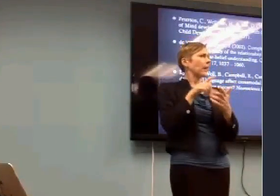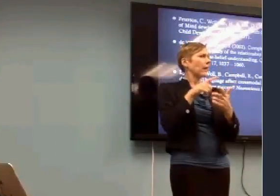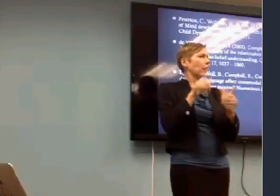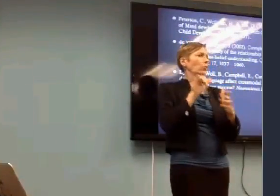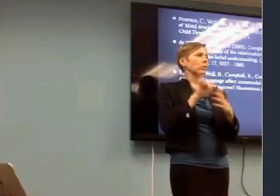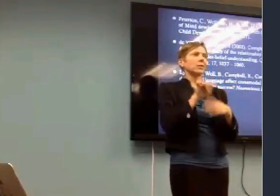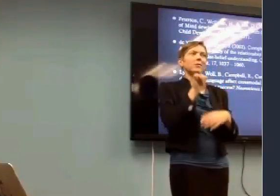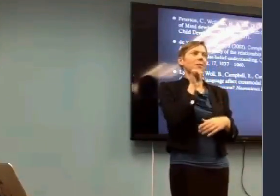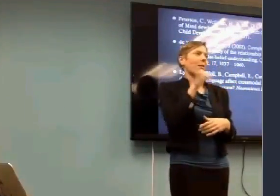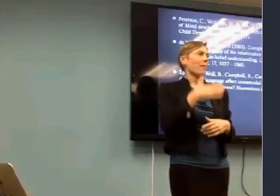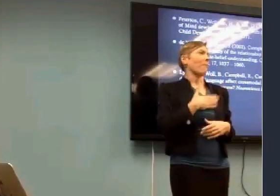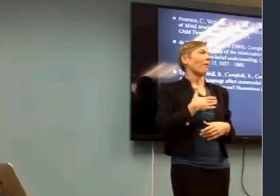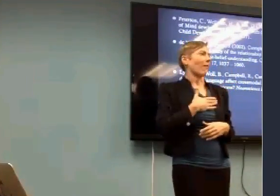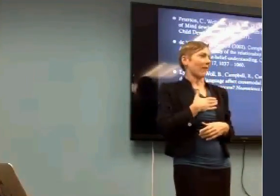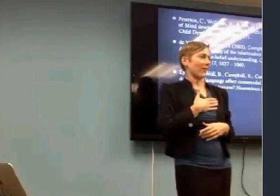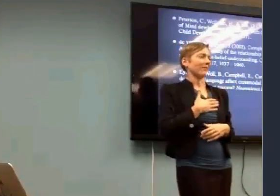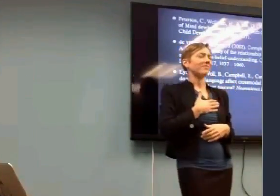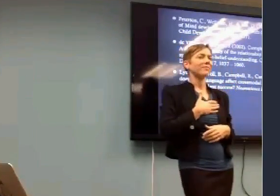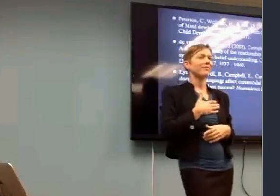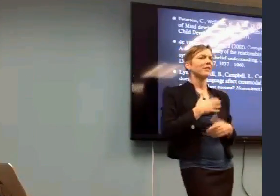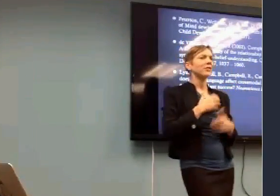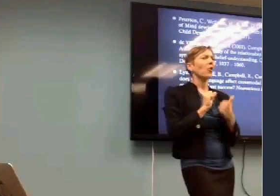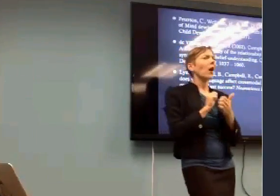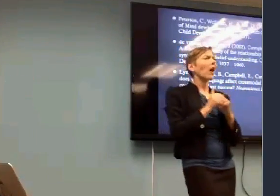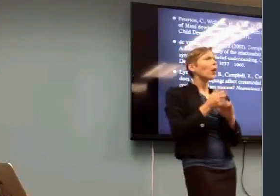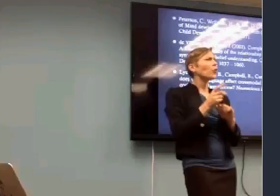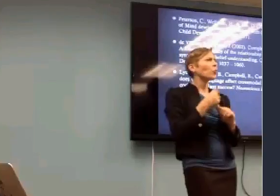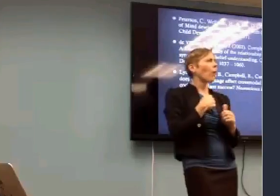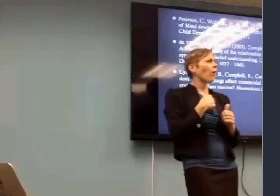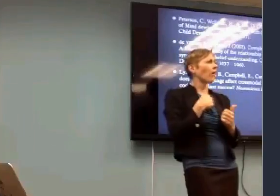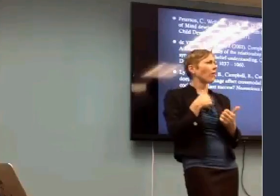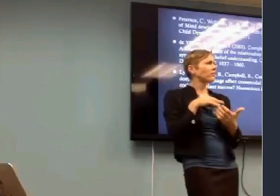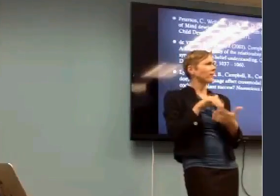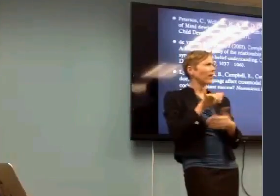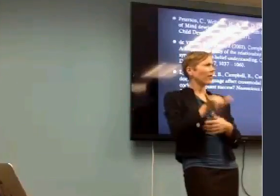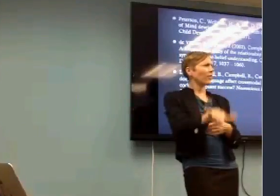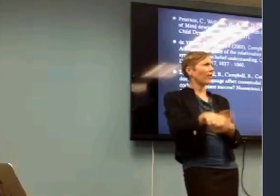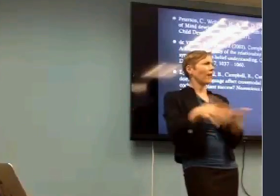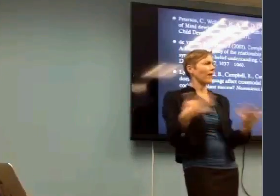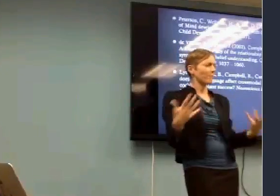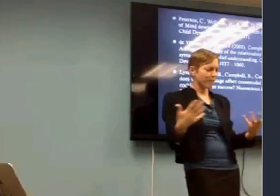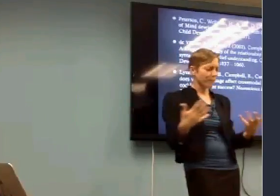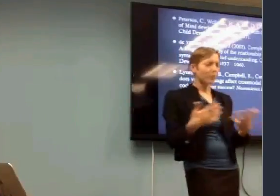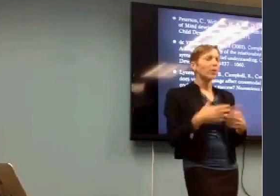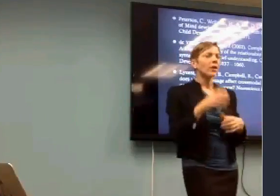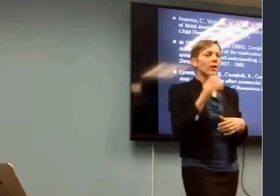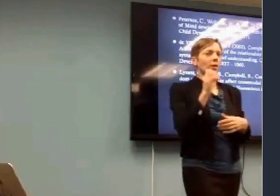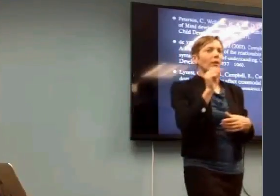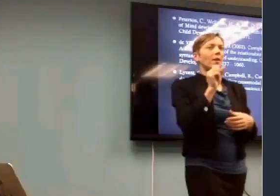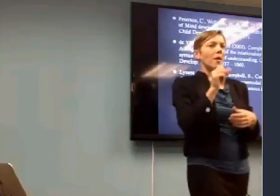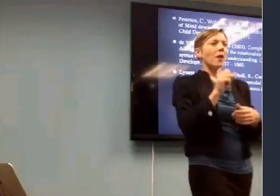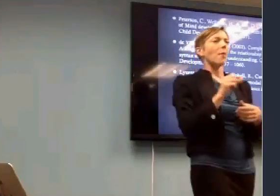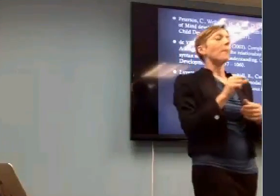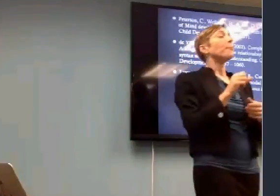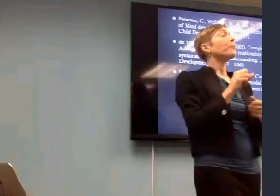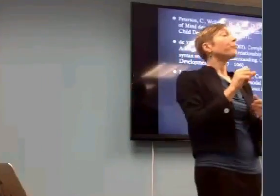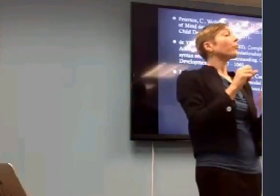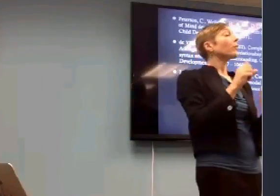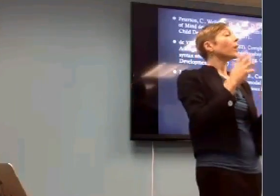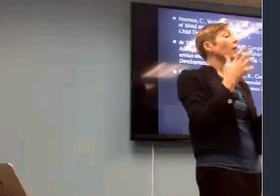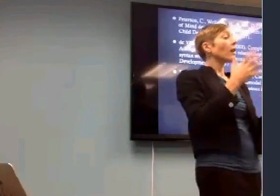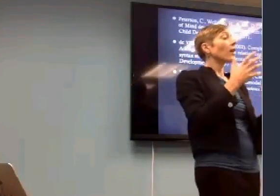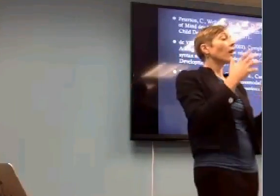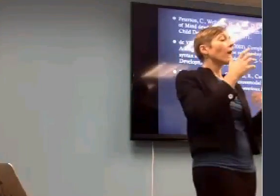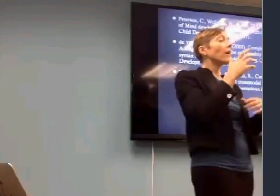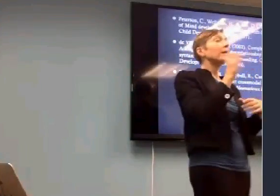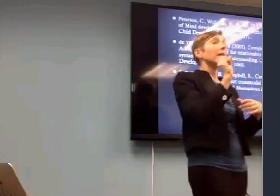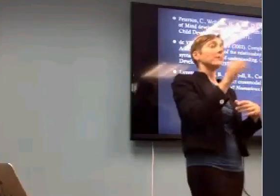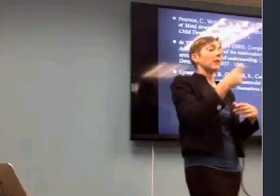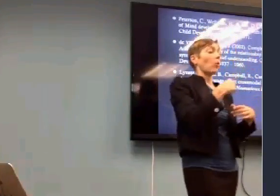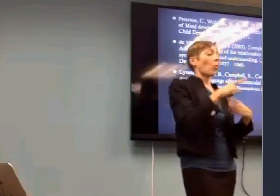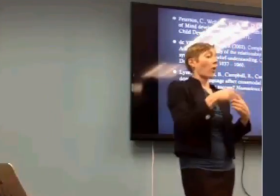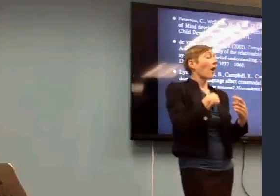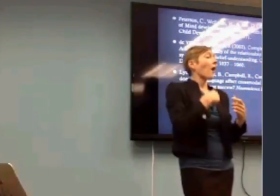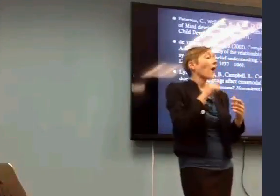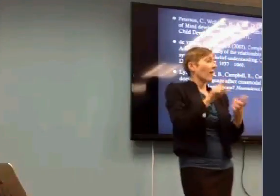Nicaraguan Sign Language. When I'm going there, I'm studying a language that is not my own. So how do I then study people who use a language that is not my own?